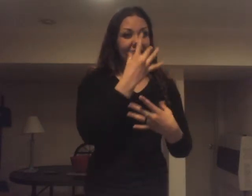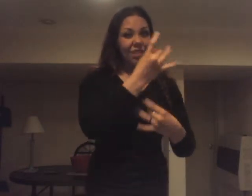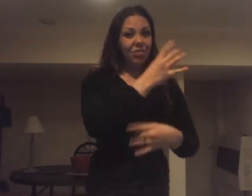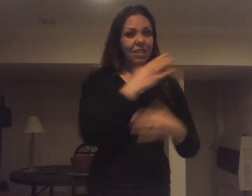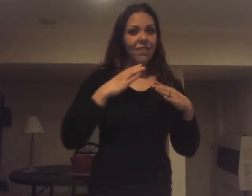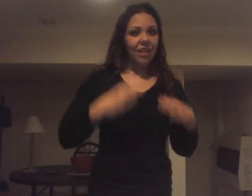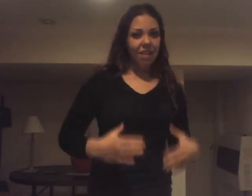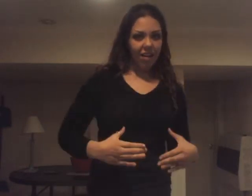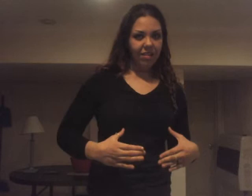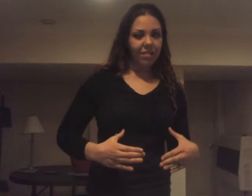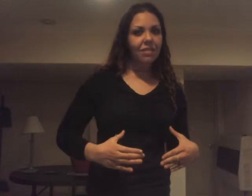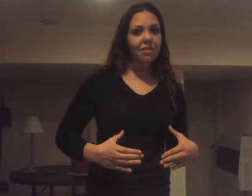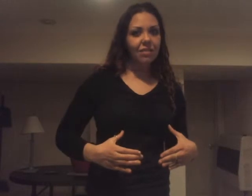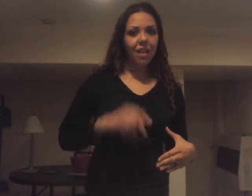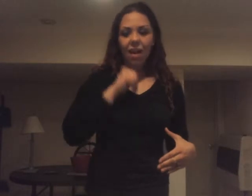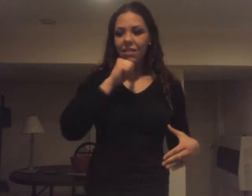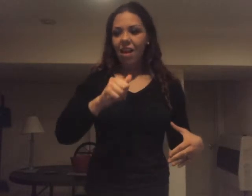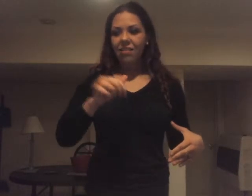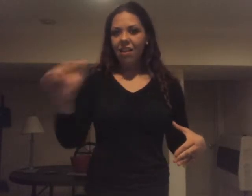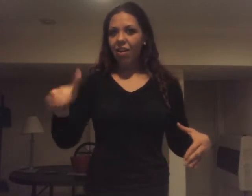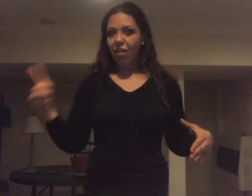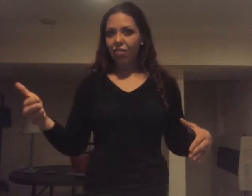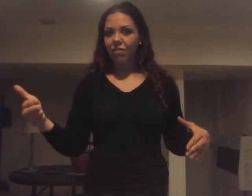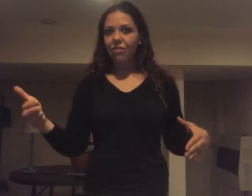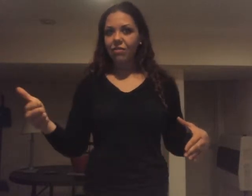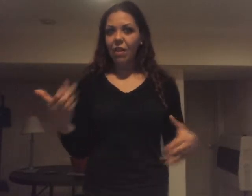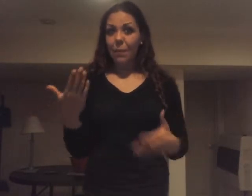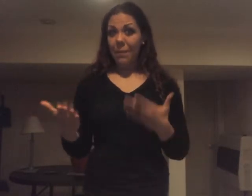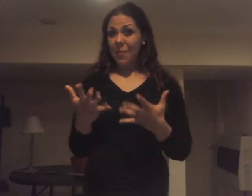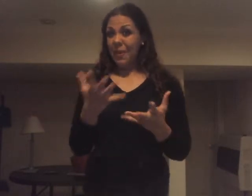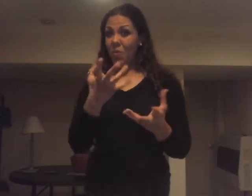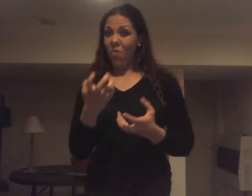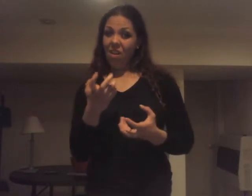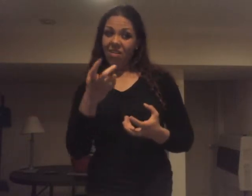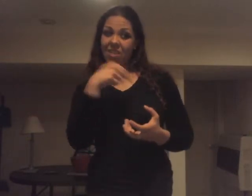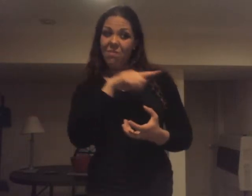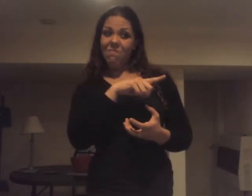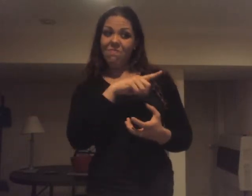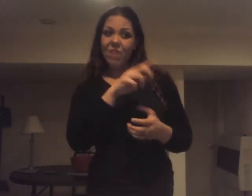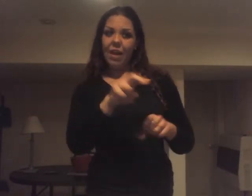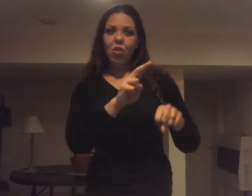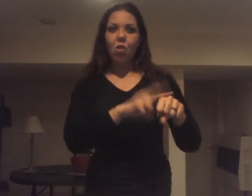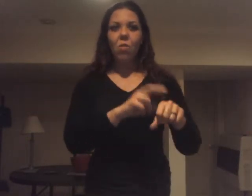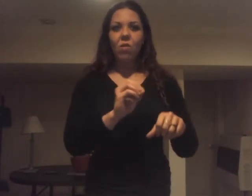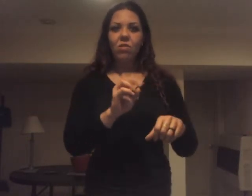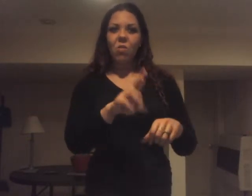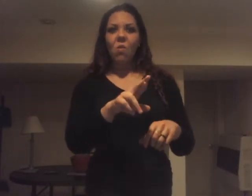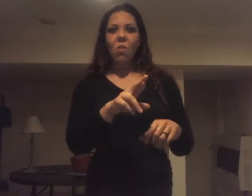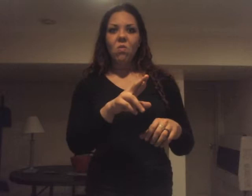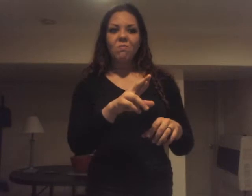client, not others who might want them nobbled or restrained in some way or another.